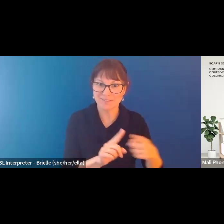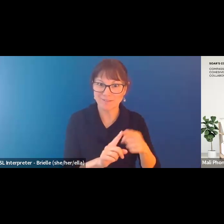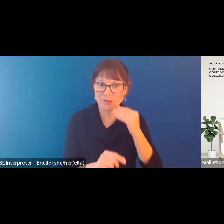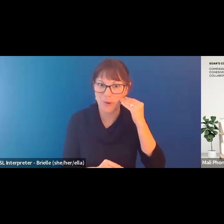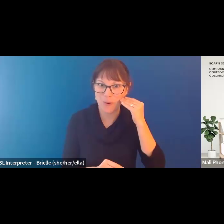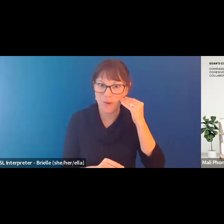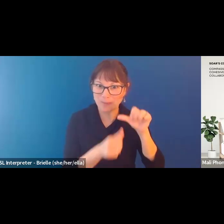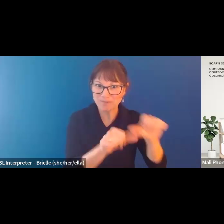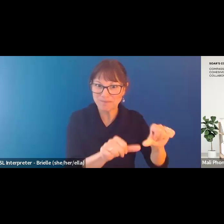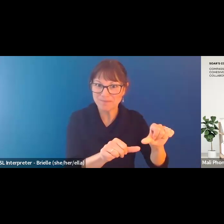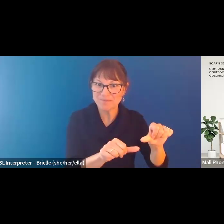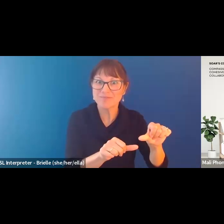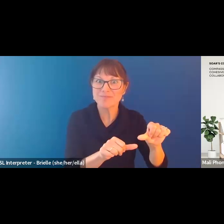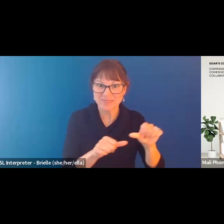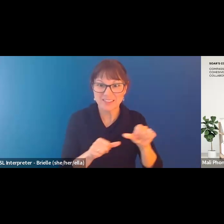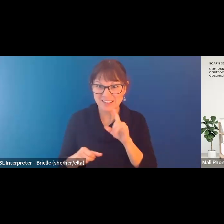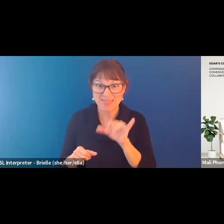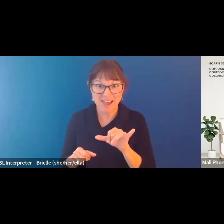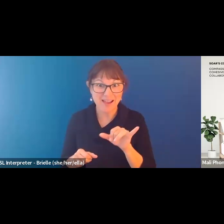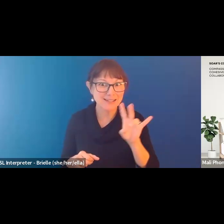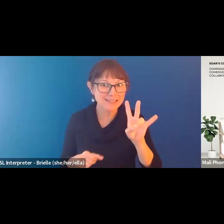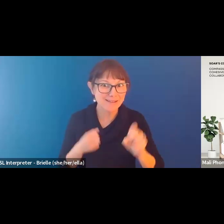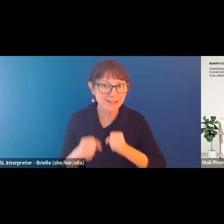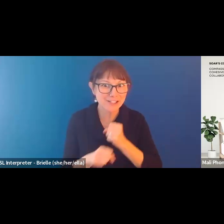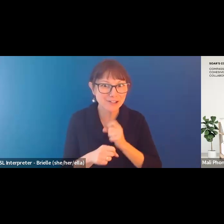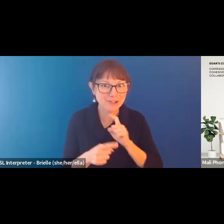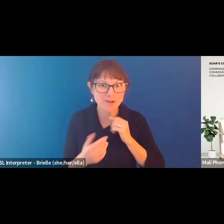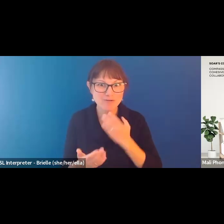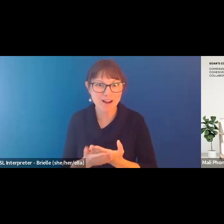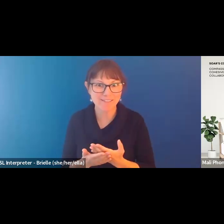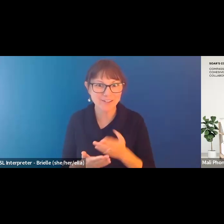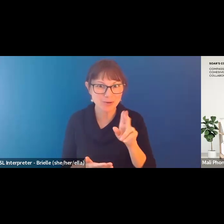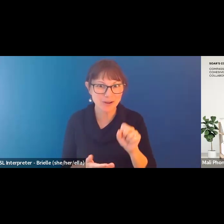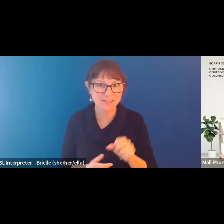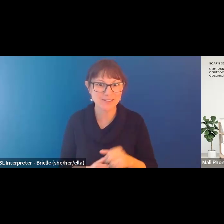so in only 7 years after arriving to the States.